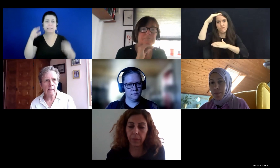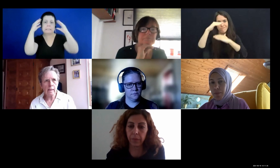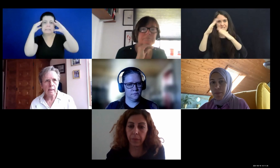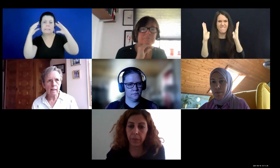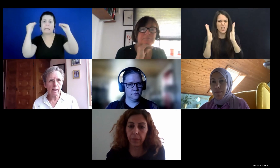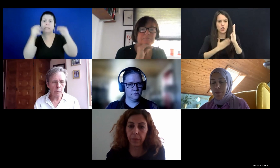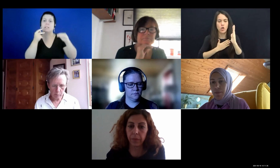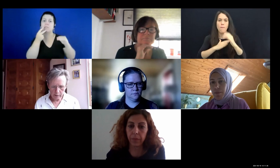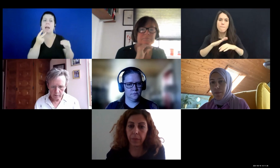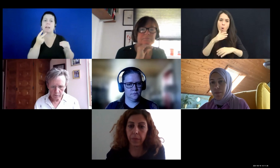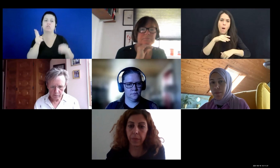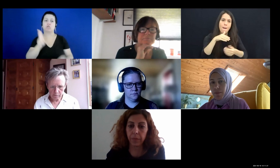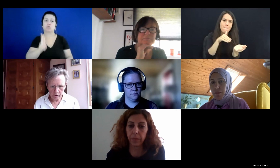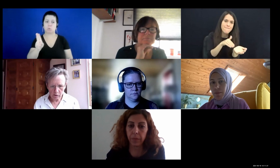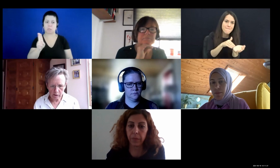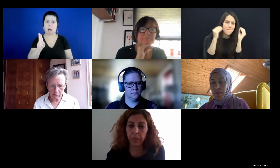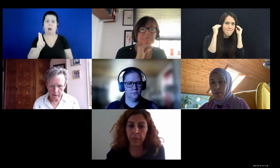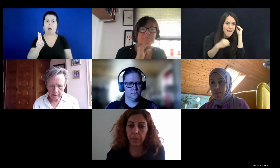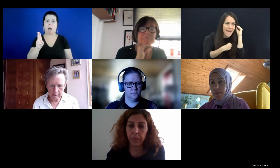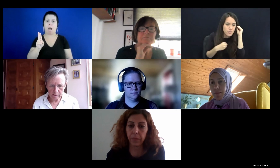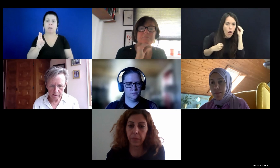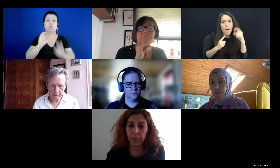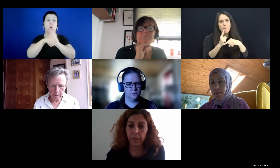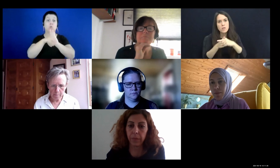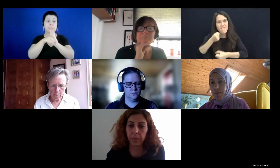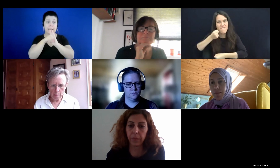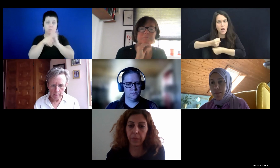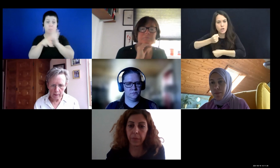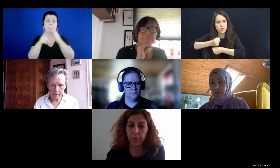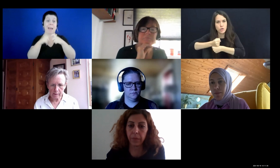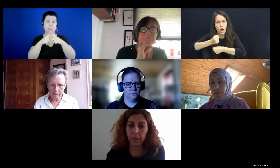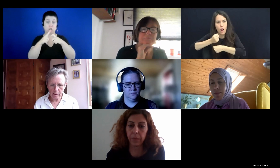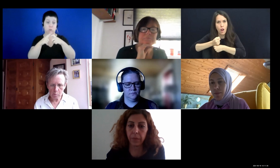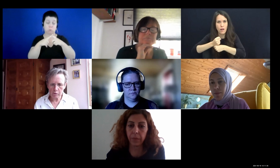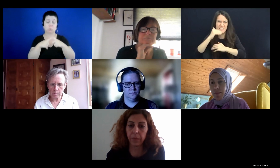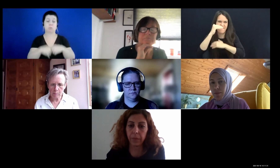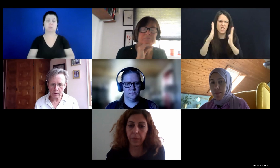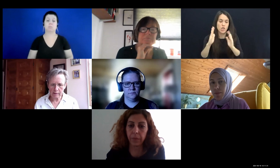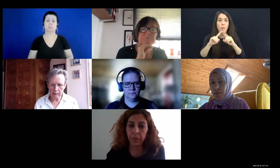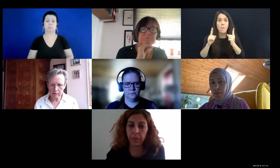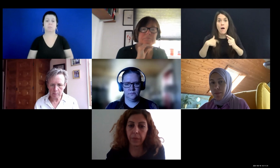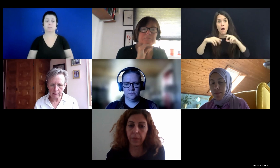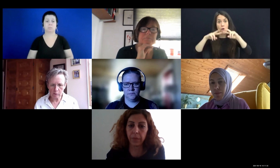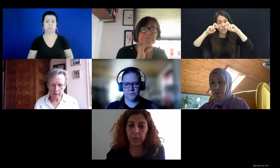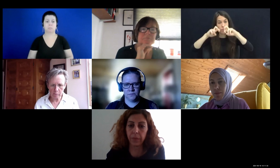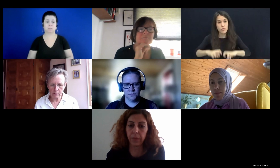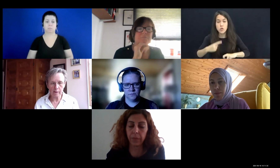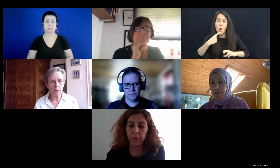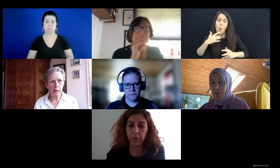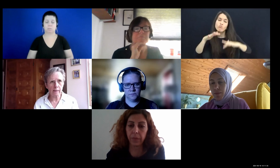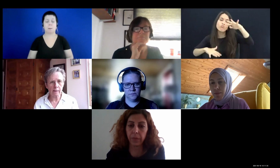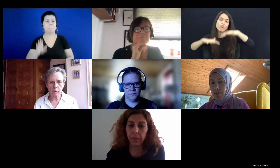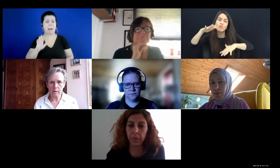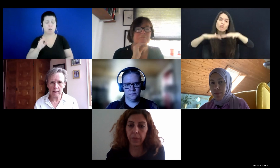definition. But we have researchers state that the number of people that is estimated to have